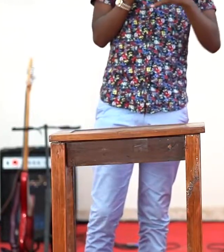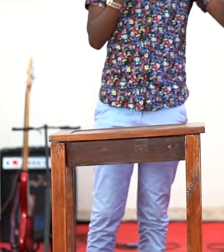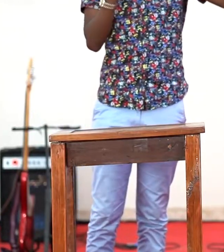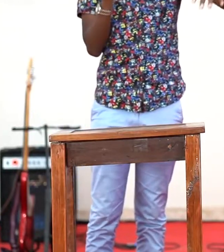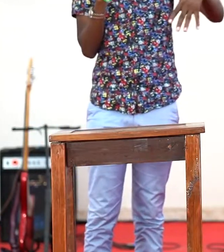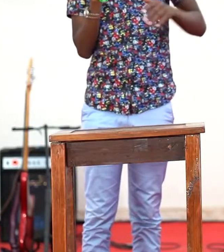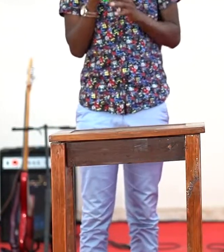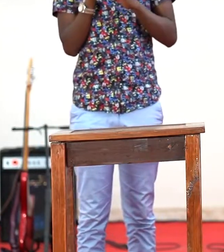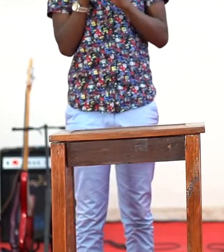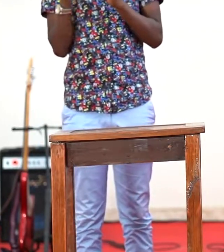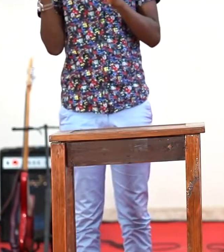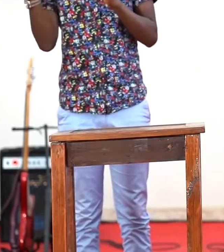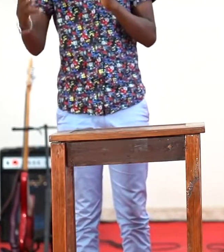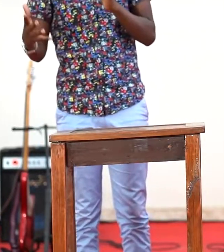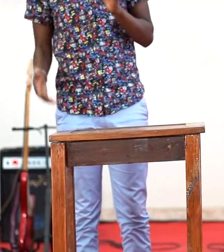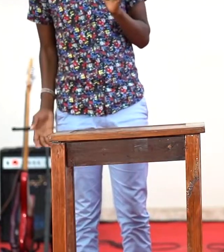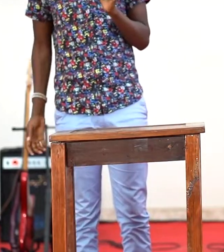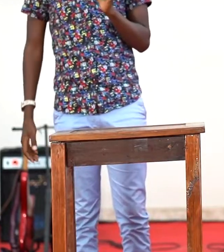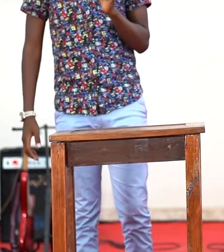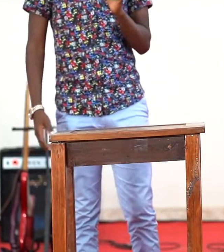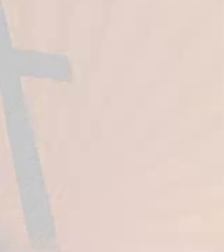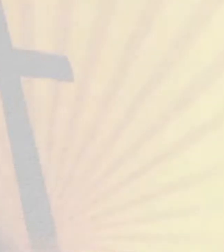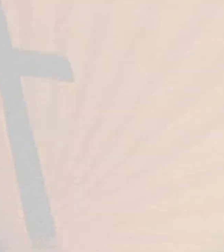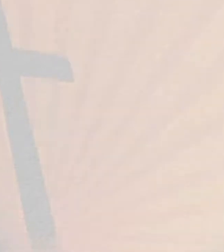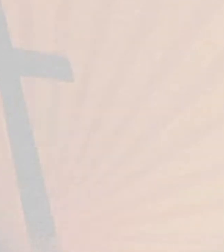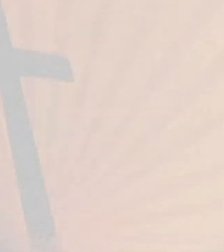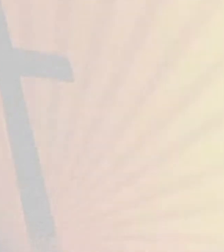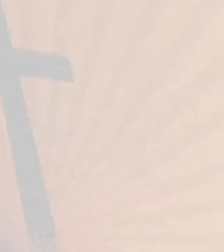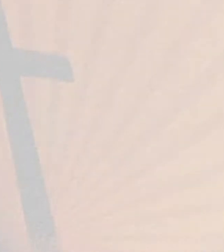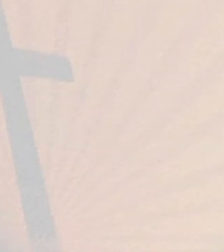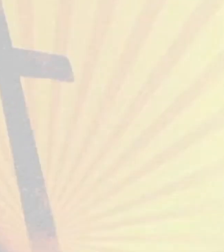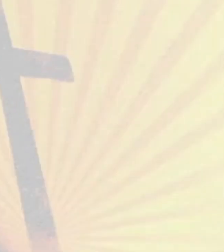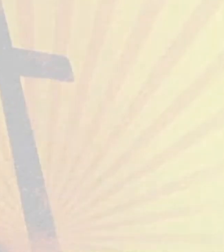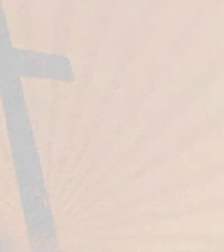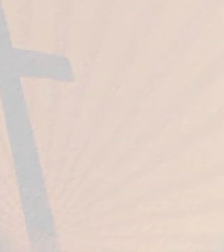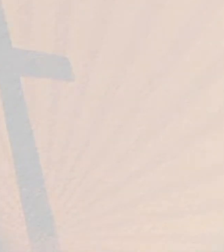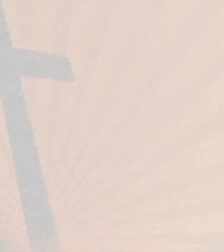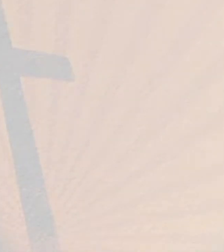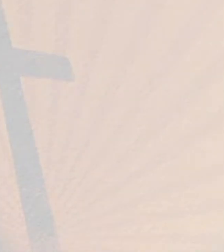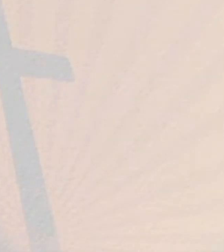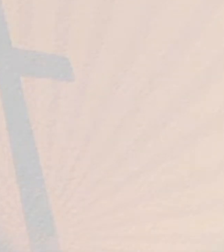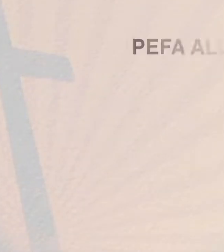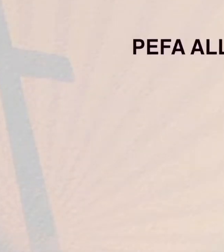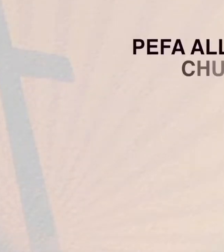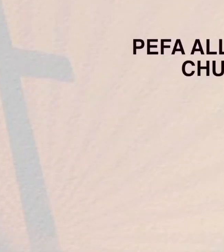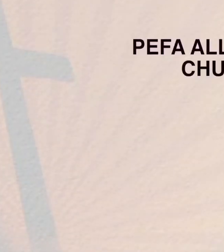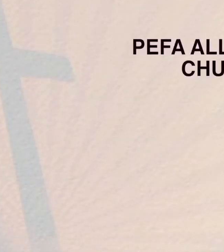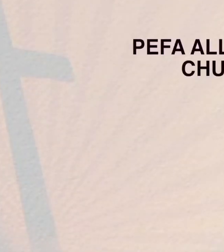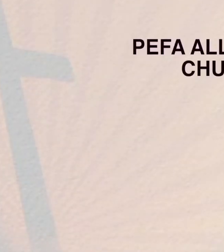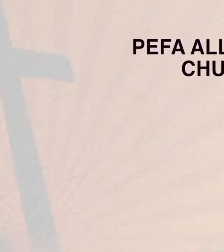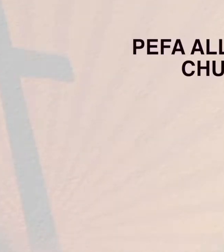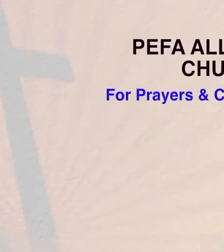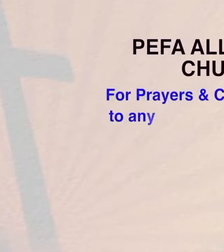wetu, chairman wetu akuje ashare word na sisi. Uko na kile minadai, ulinipenda hata kama misifai.